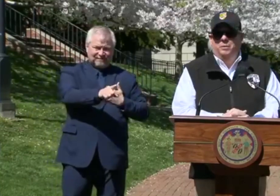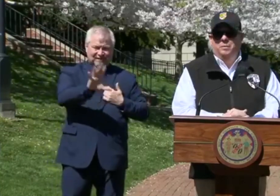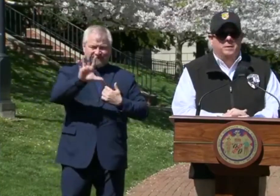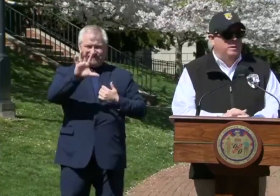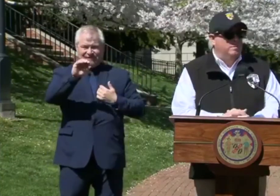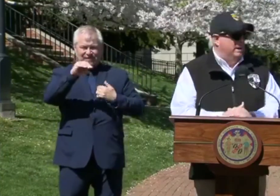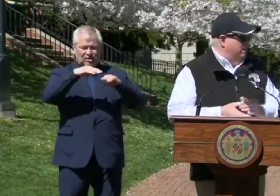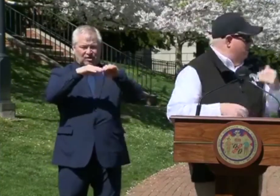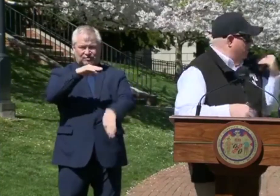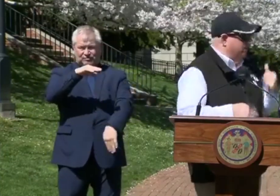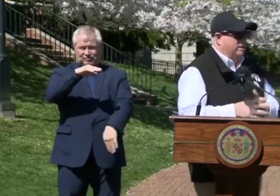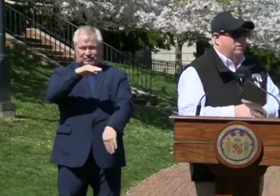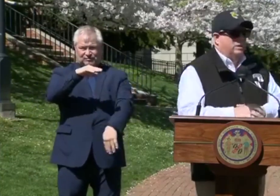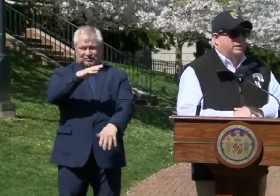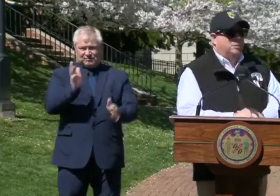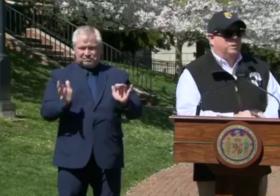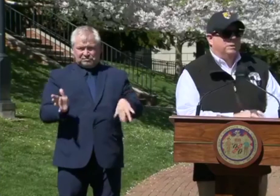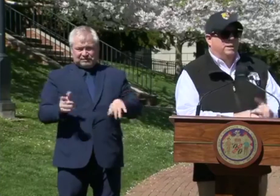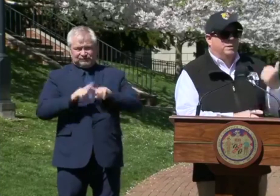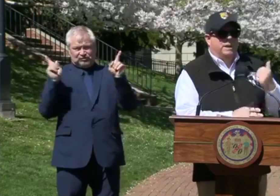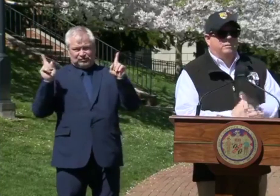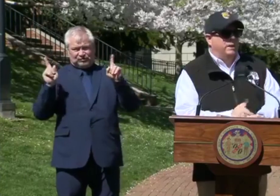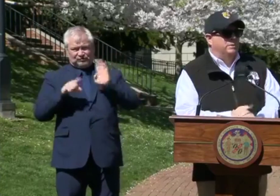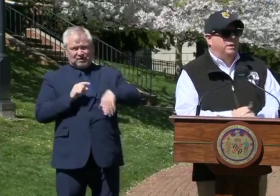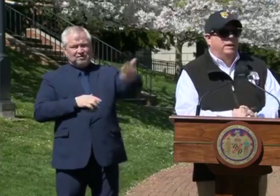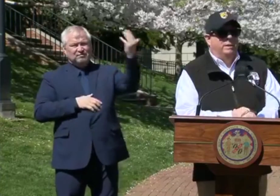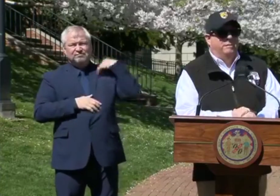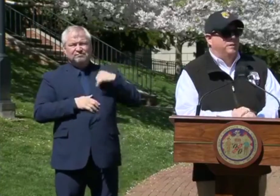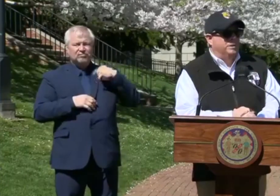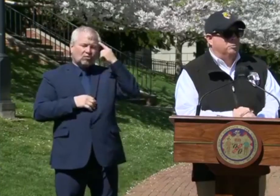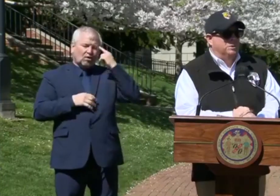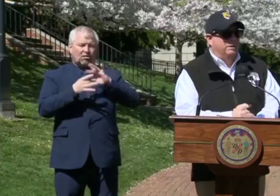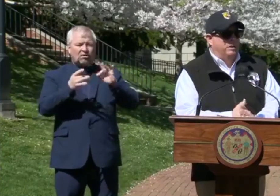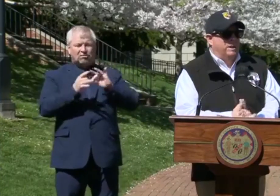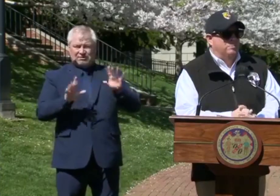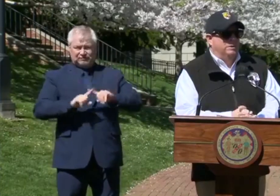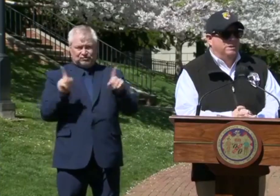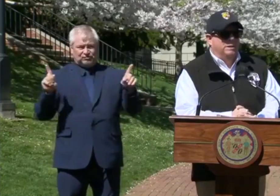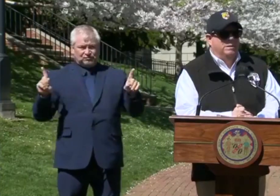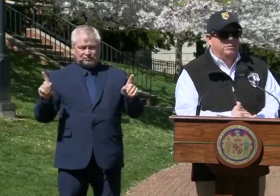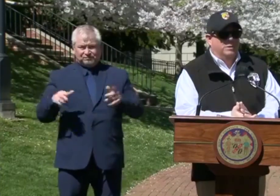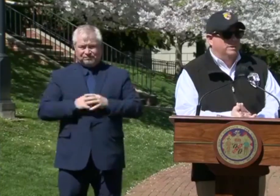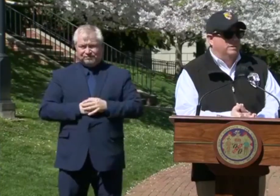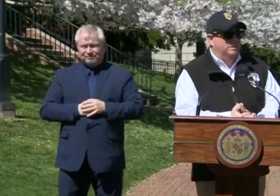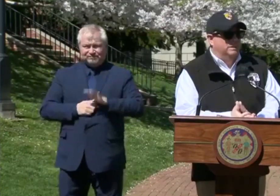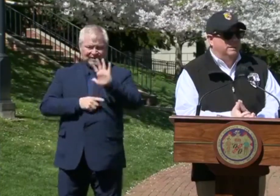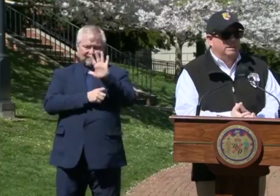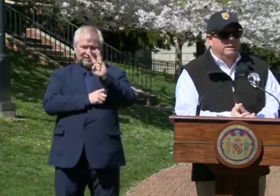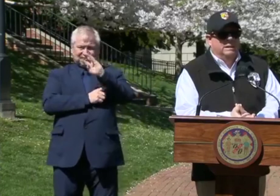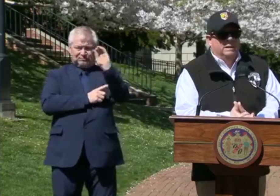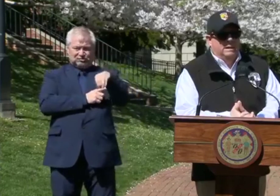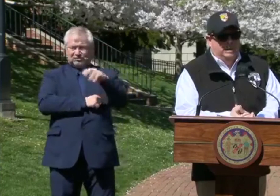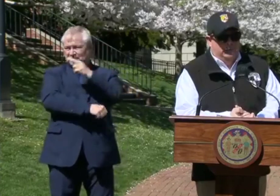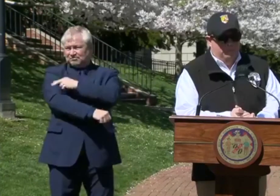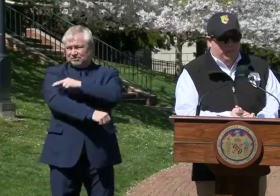from what we've been talking about. Frank can address the hospitalizations. As of yesterday, 56% of all the hospitalizations were under 60.